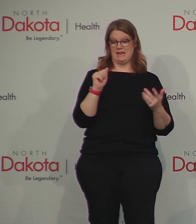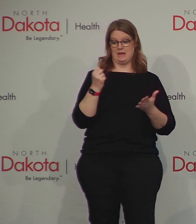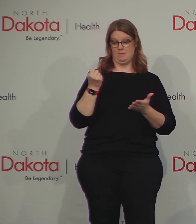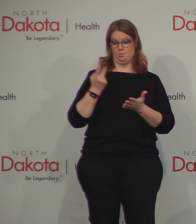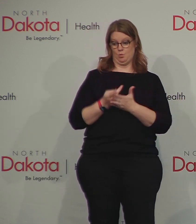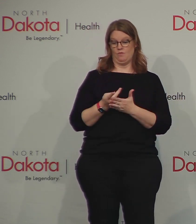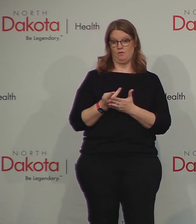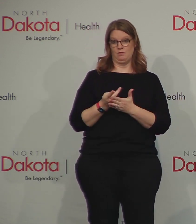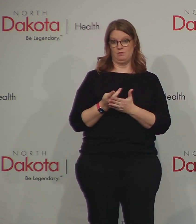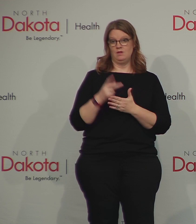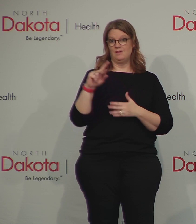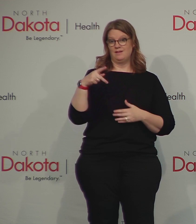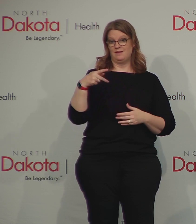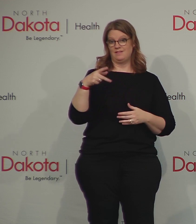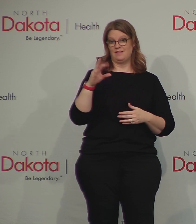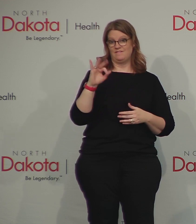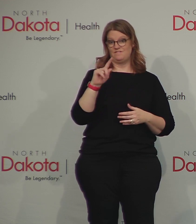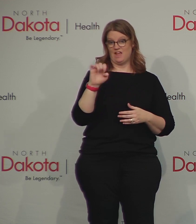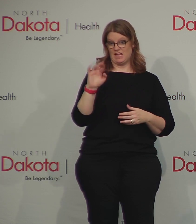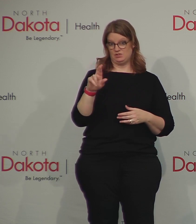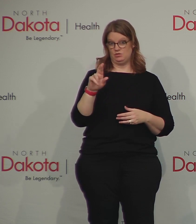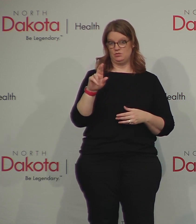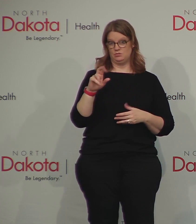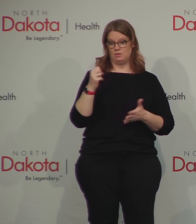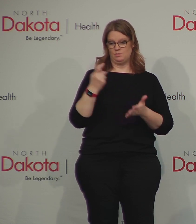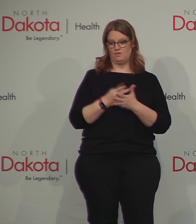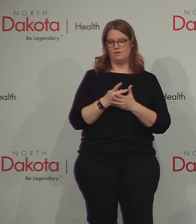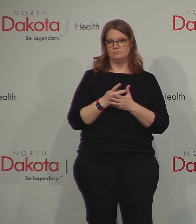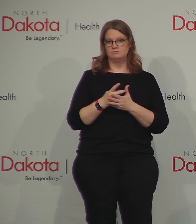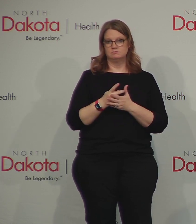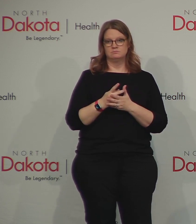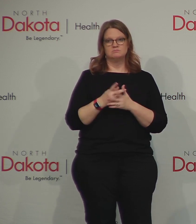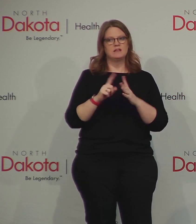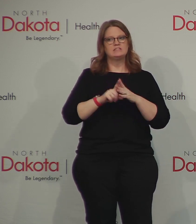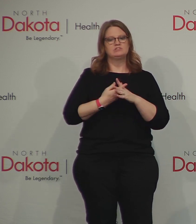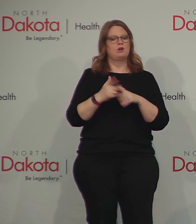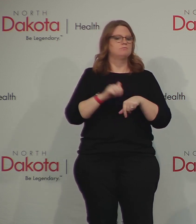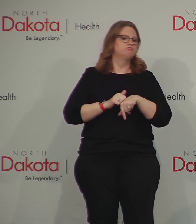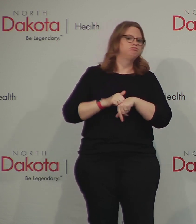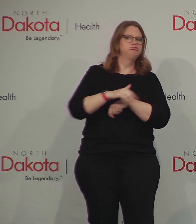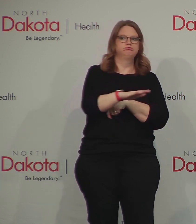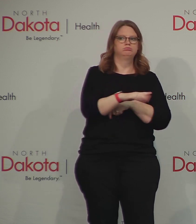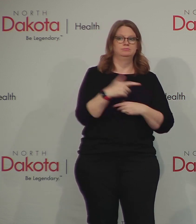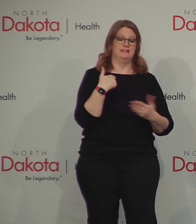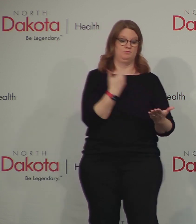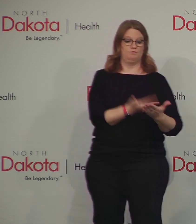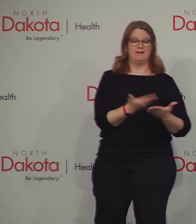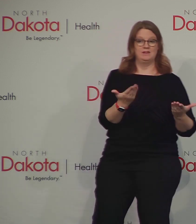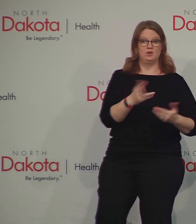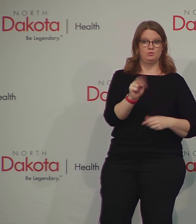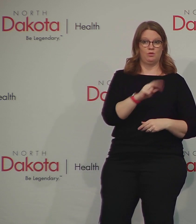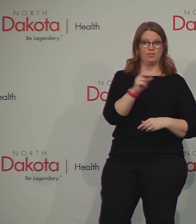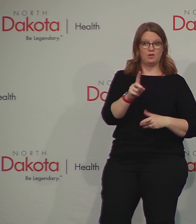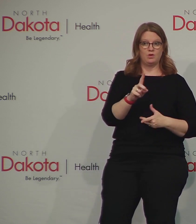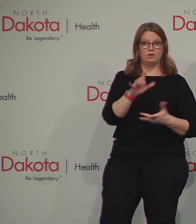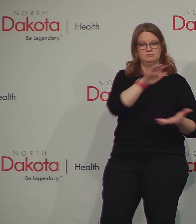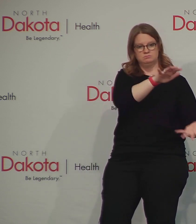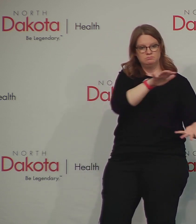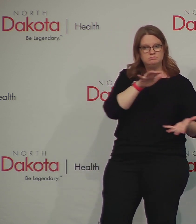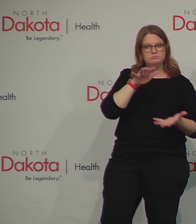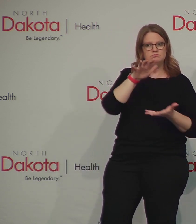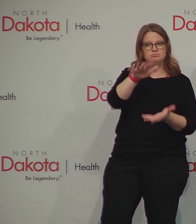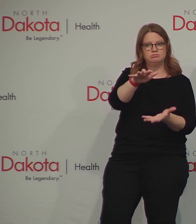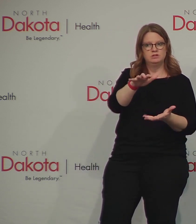approval of Pfizer, the first one out the gate, shipments began, received those in North Dakota. They're coming out in quantities that are going to